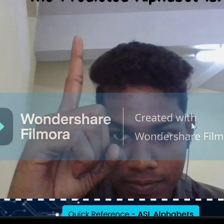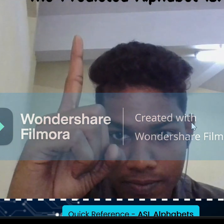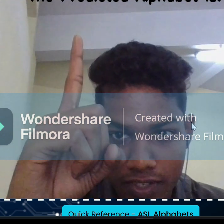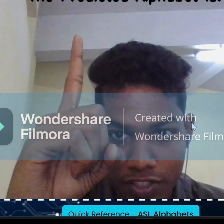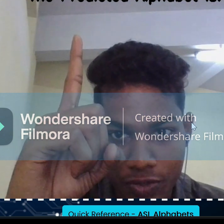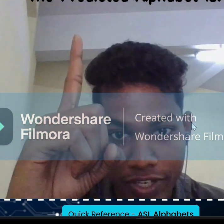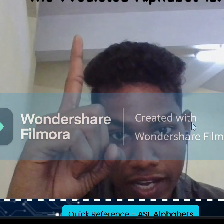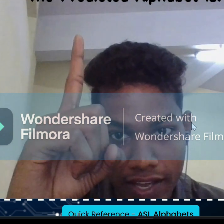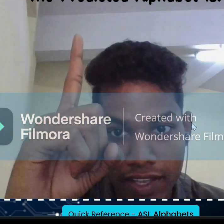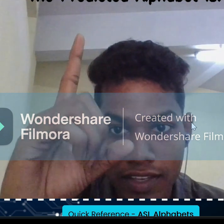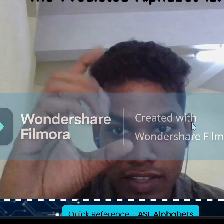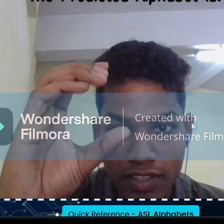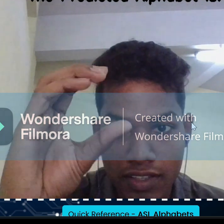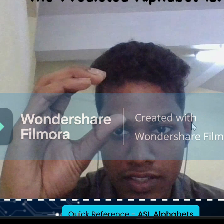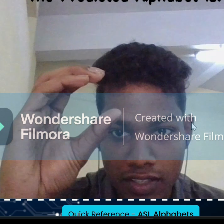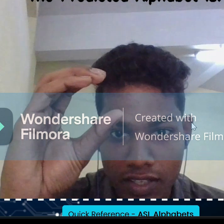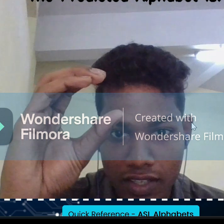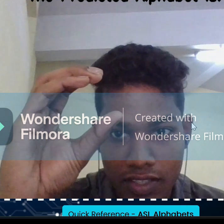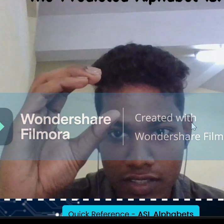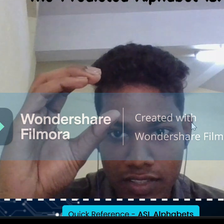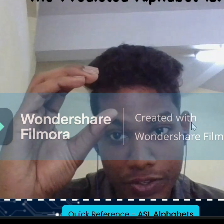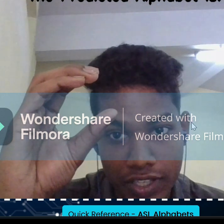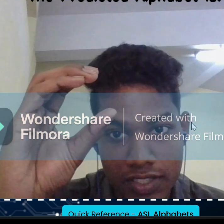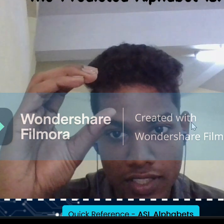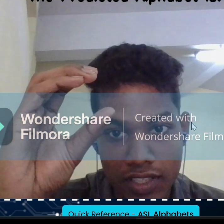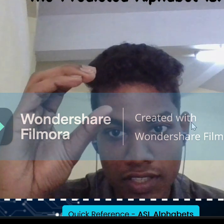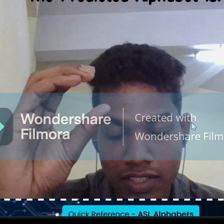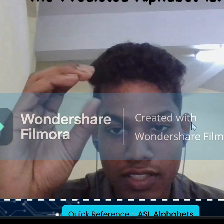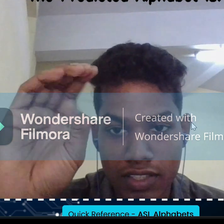It's showing I, and it's showing C,